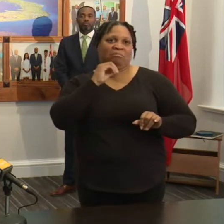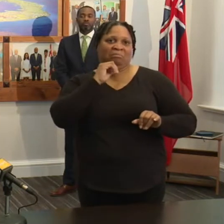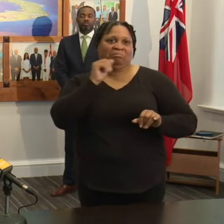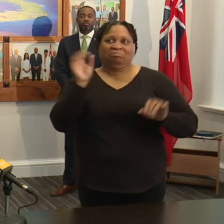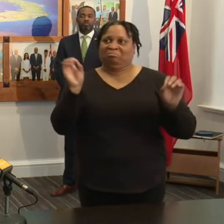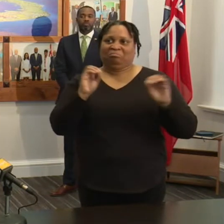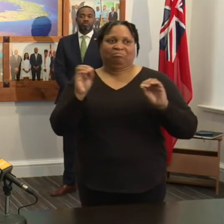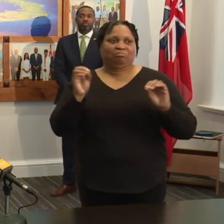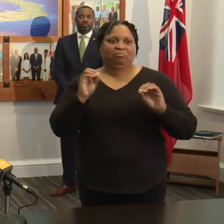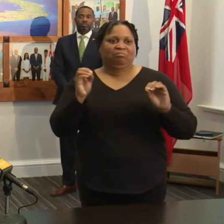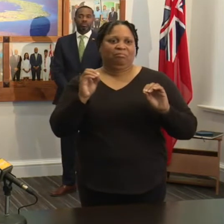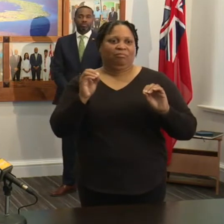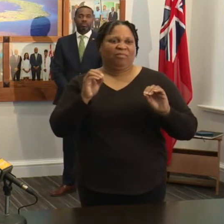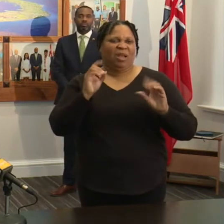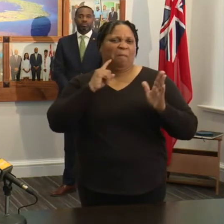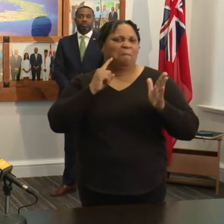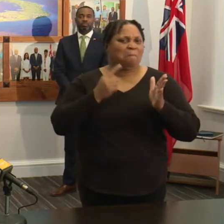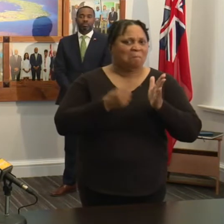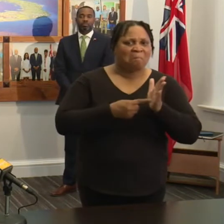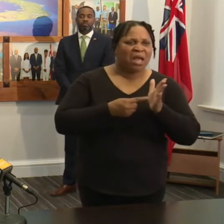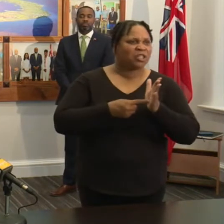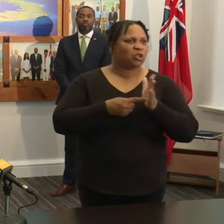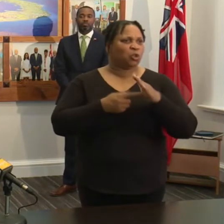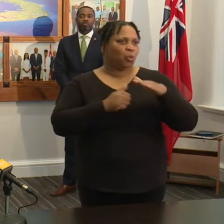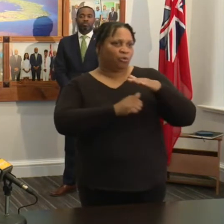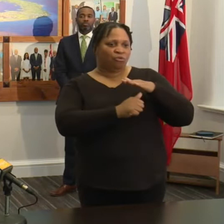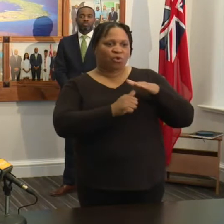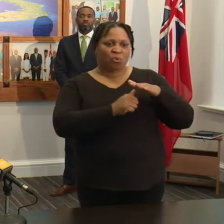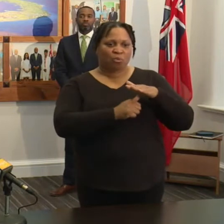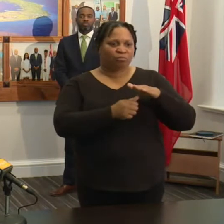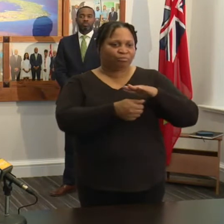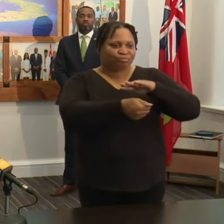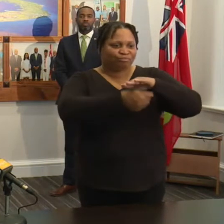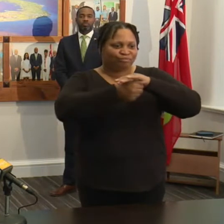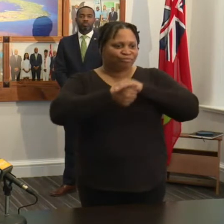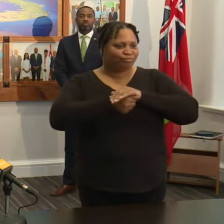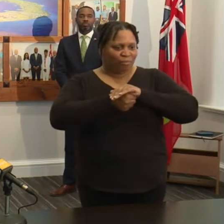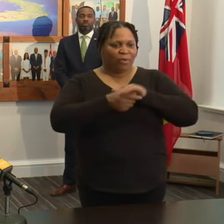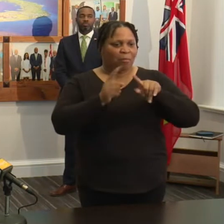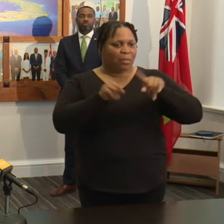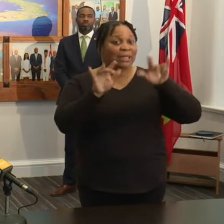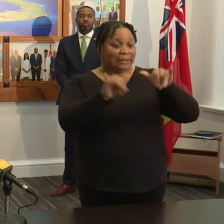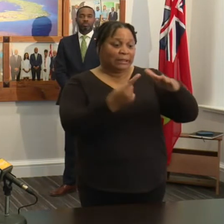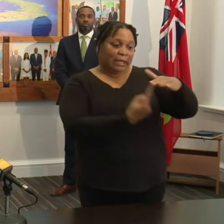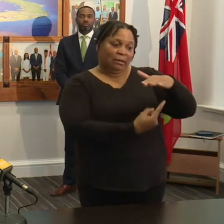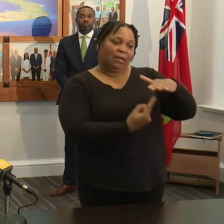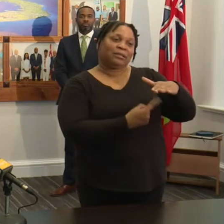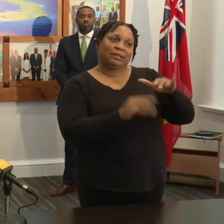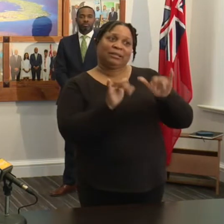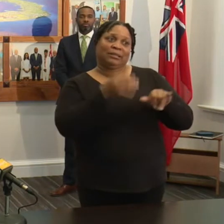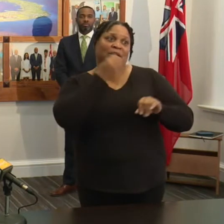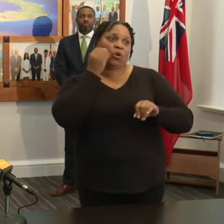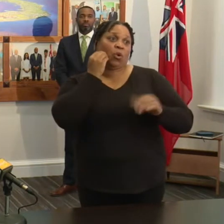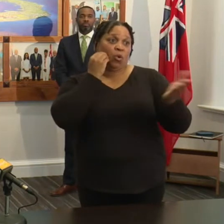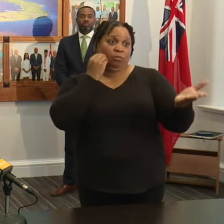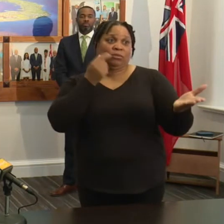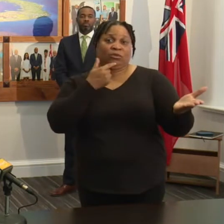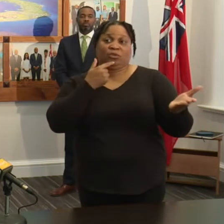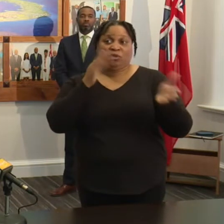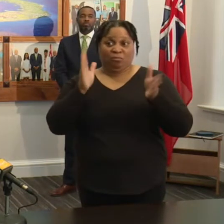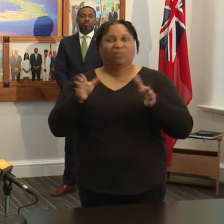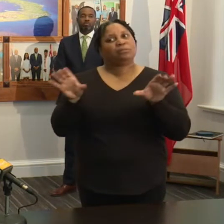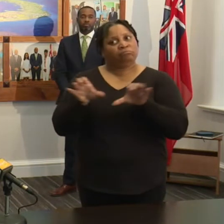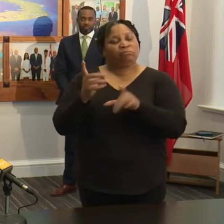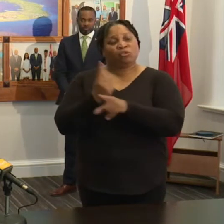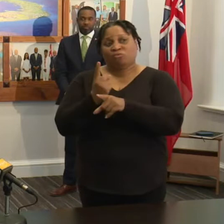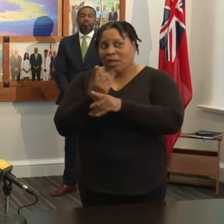was no mandatory legislative quarantine requirement, that they've just remained isolated in their own home in any event. Yeah, so this person in that case did the